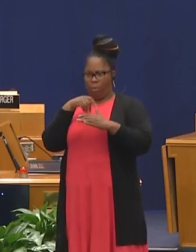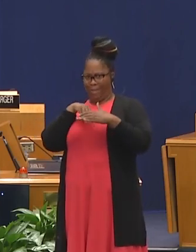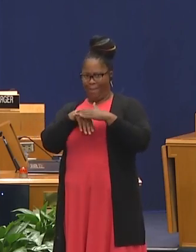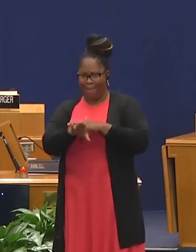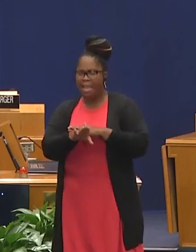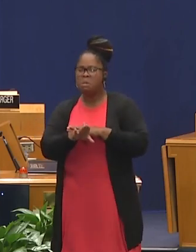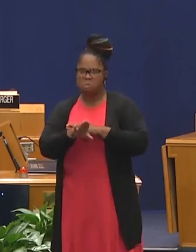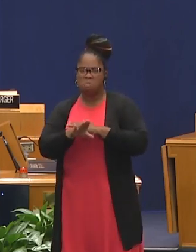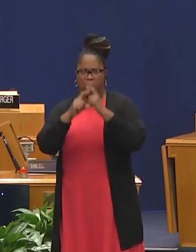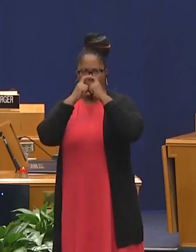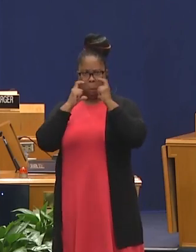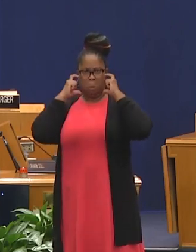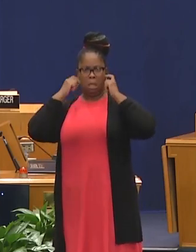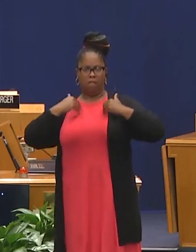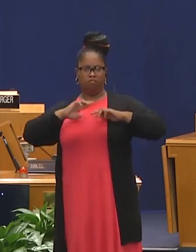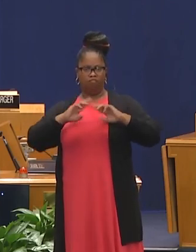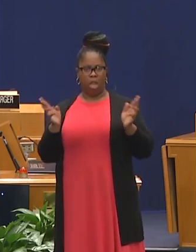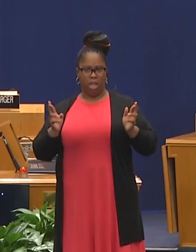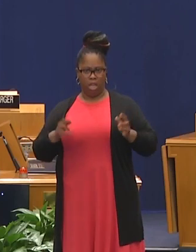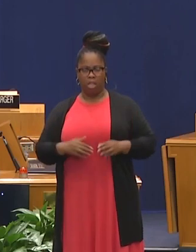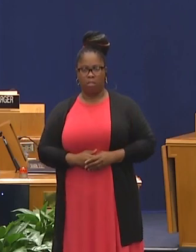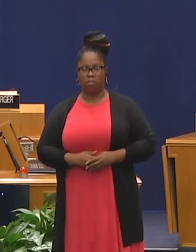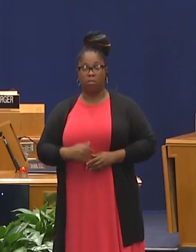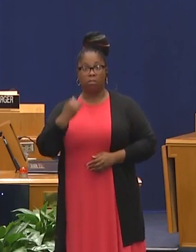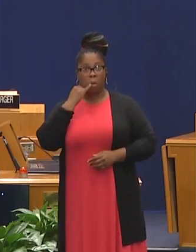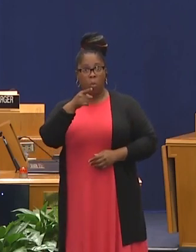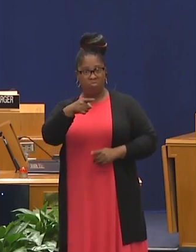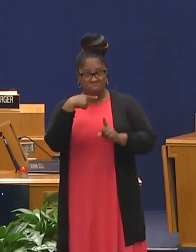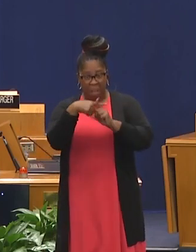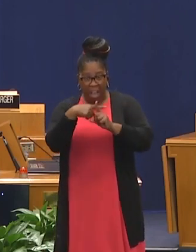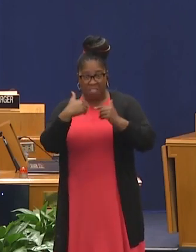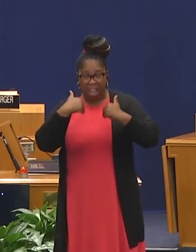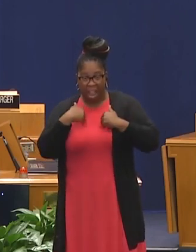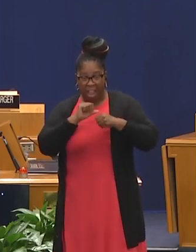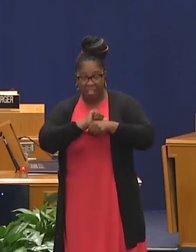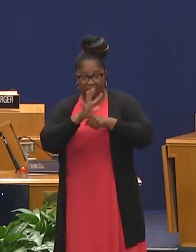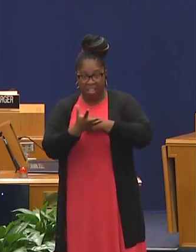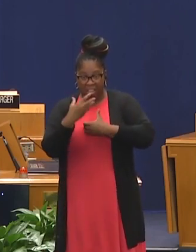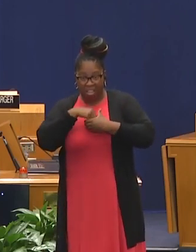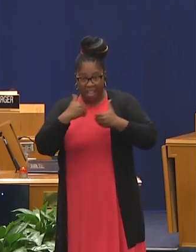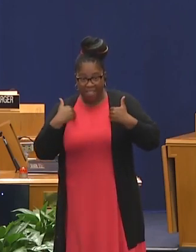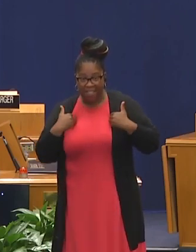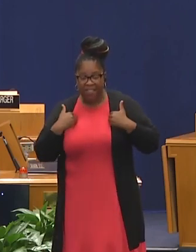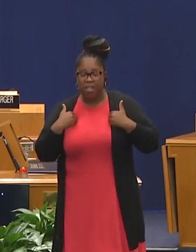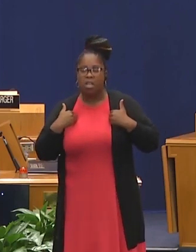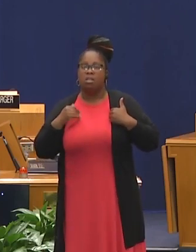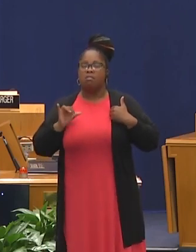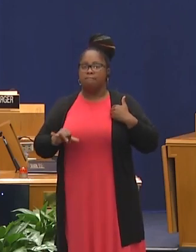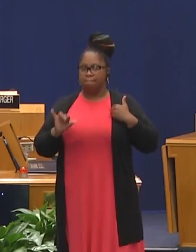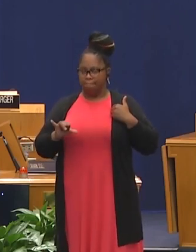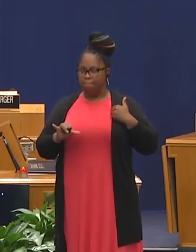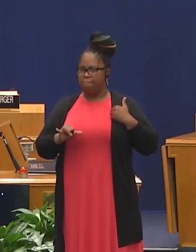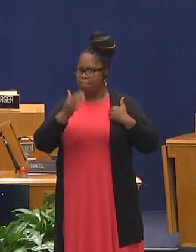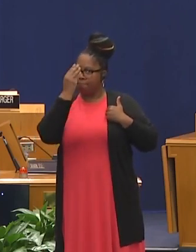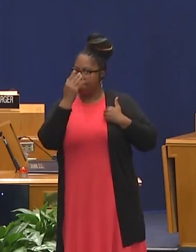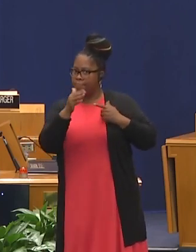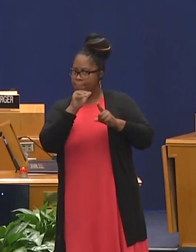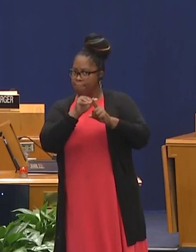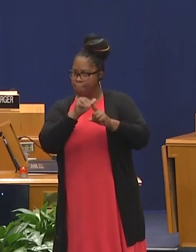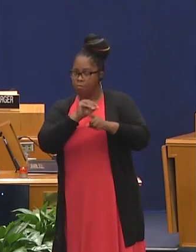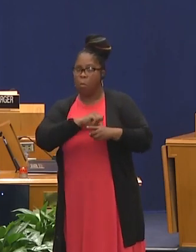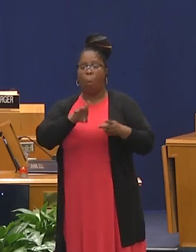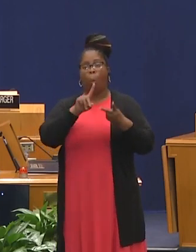spaces you're working. If you've tested positive for COVID-19, a reminder as we go into the weekend, or you have